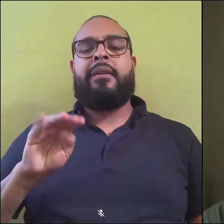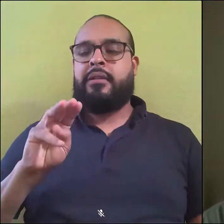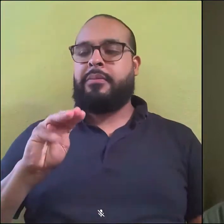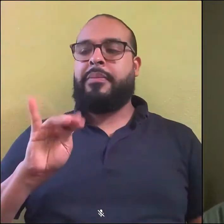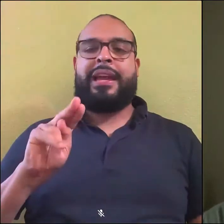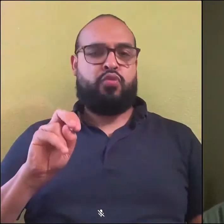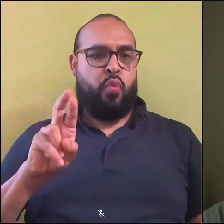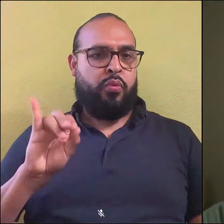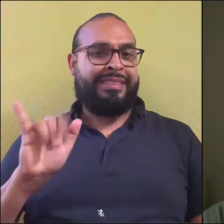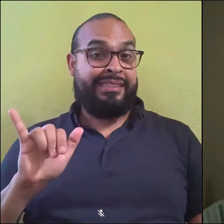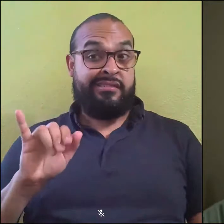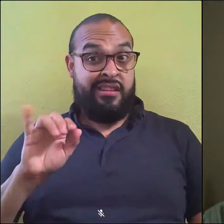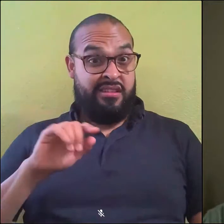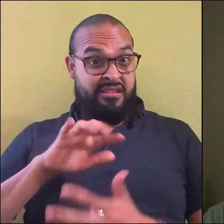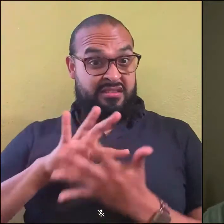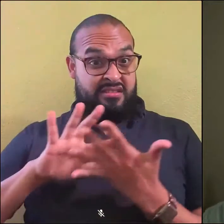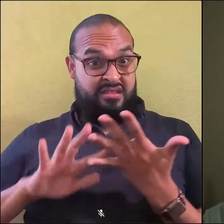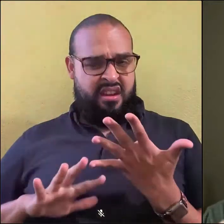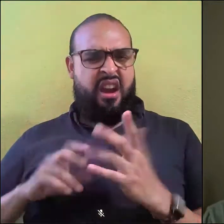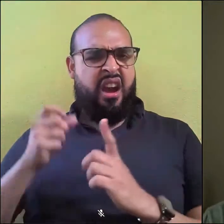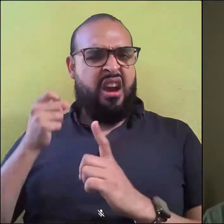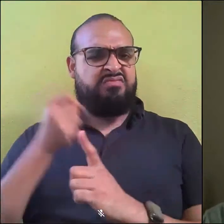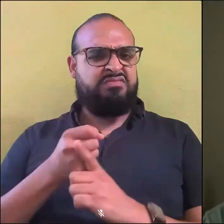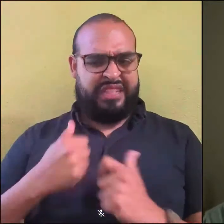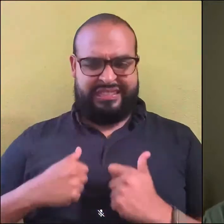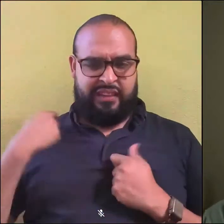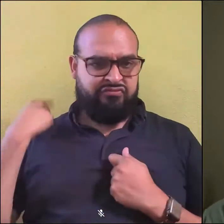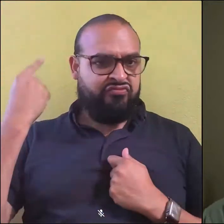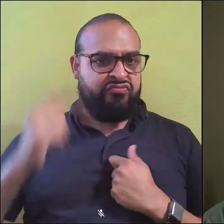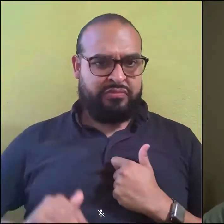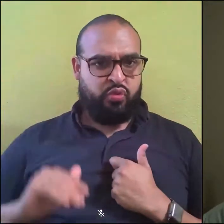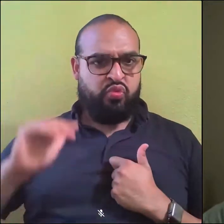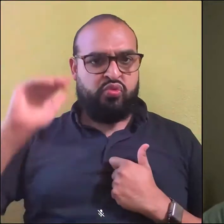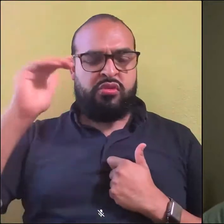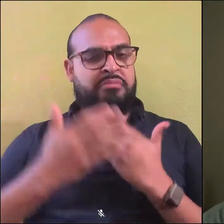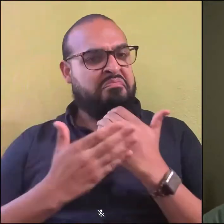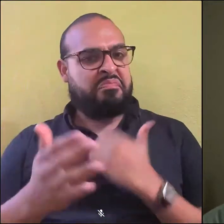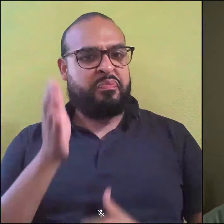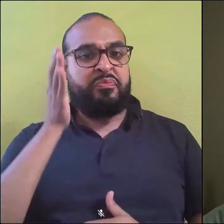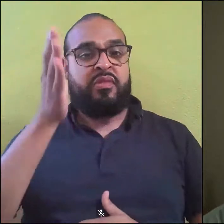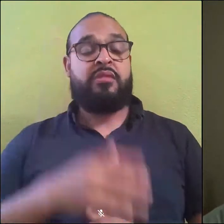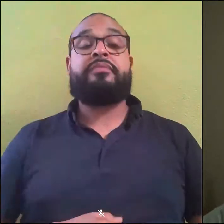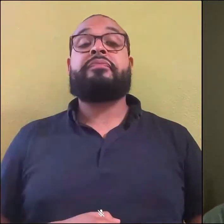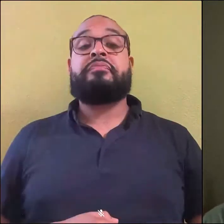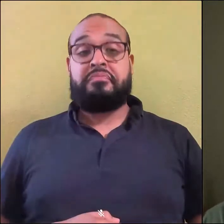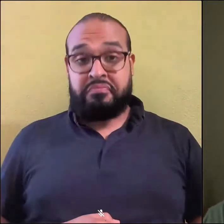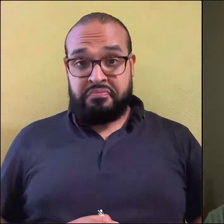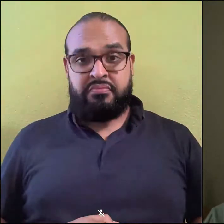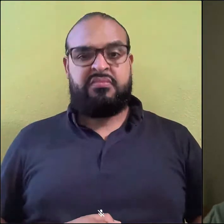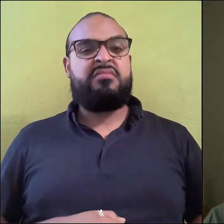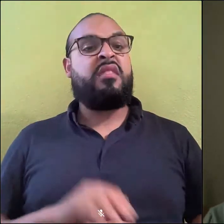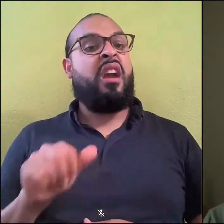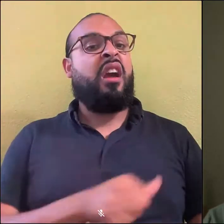life. But there are other things. In fact, there's one specific thing that I don't see discussed very often, and for